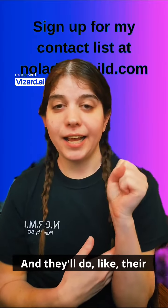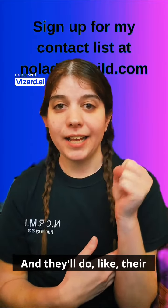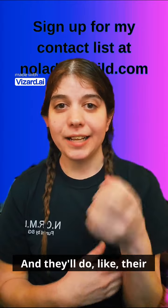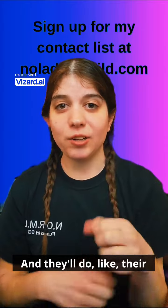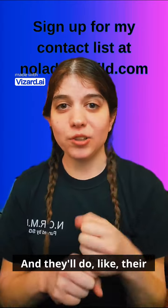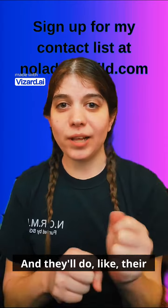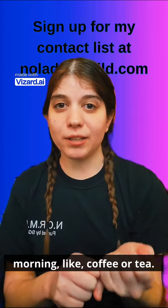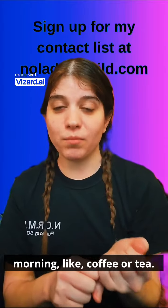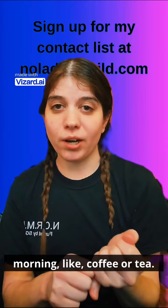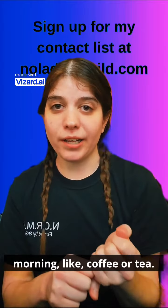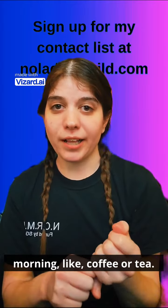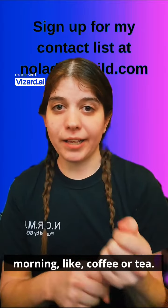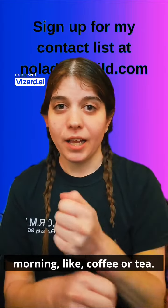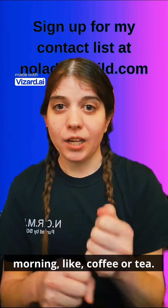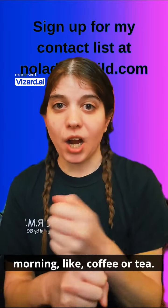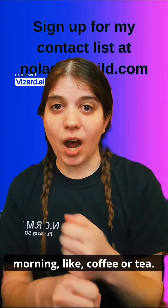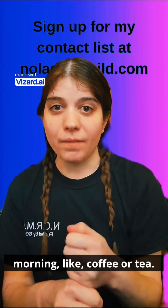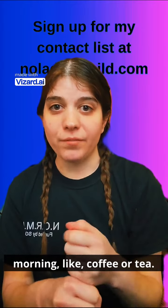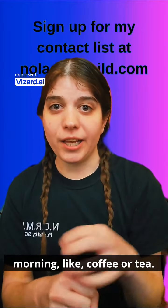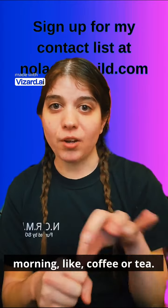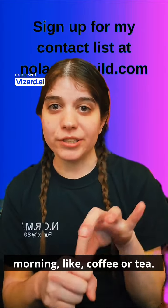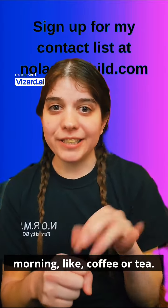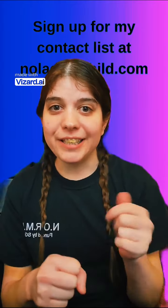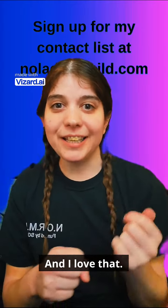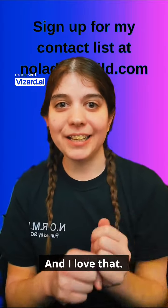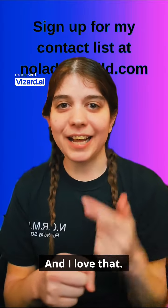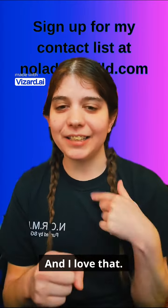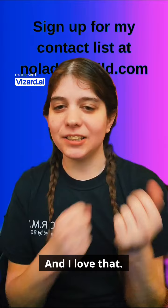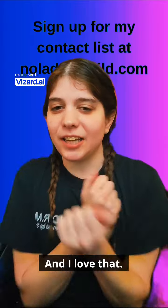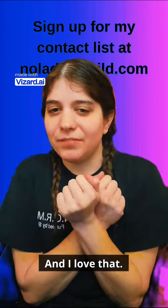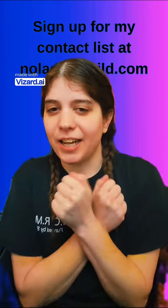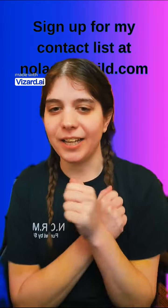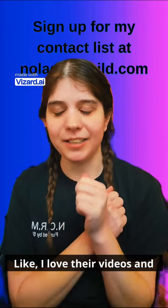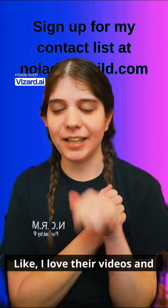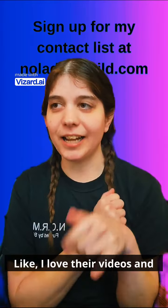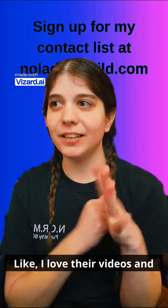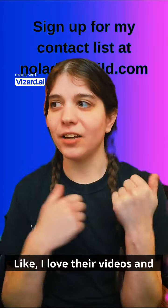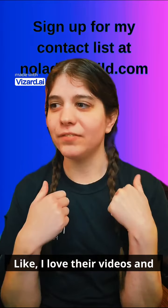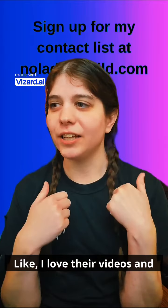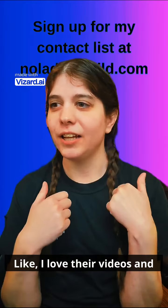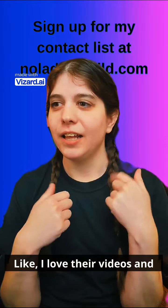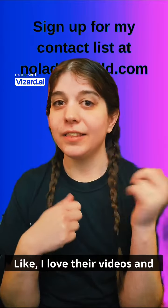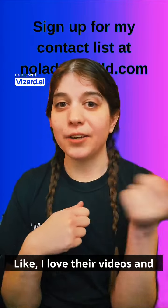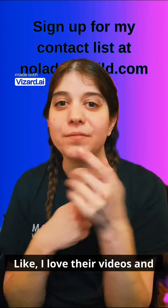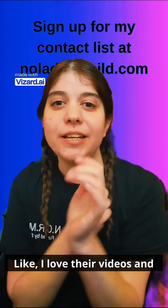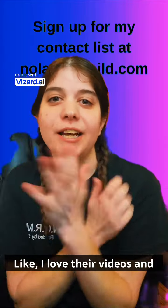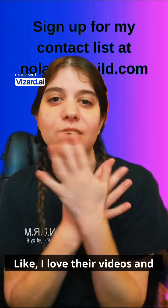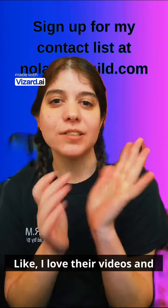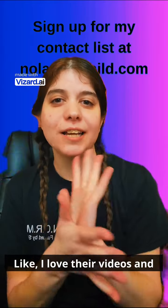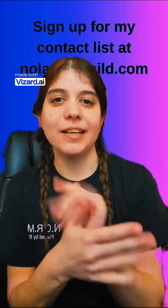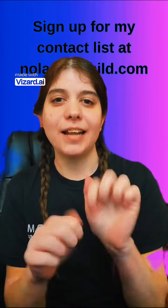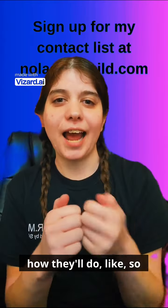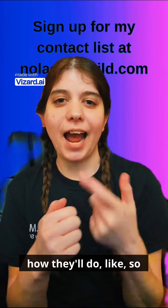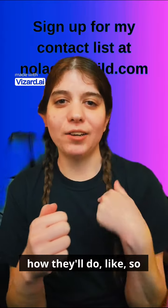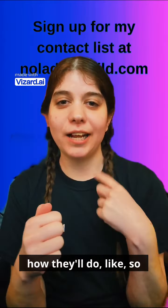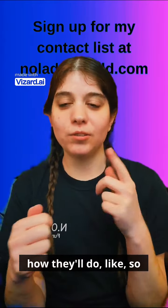they'll do like their morning like coffee or tea, and I love that. Like, I love their videos and how they'll do